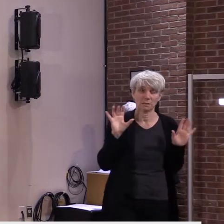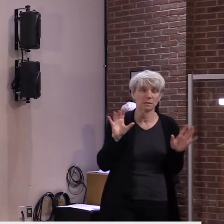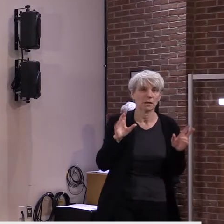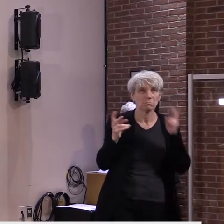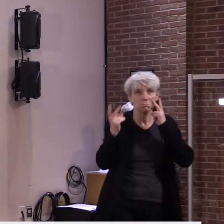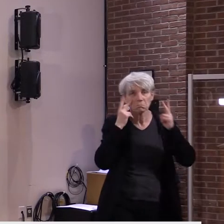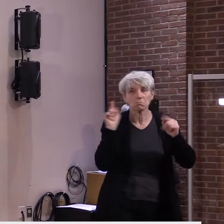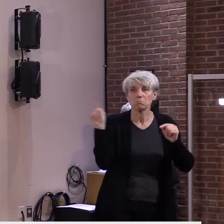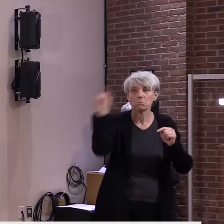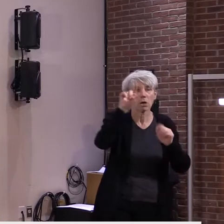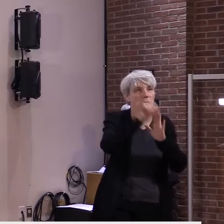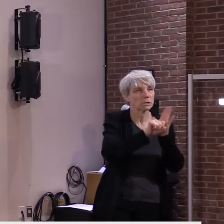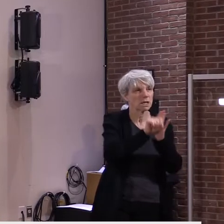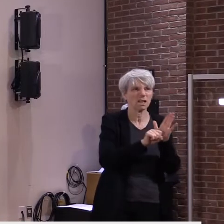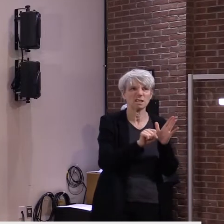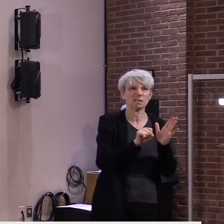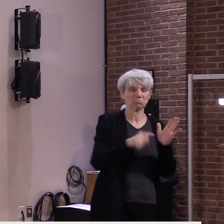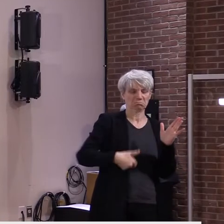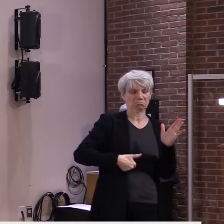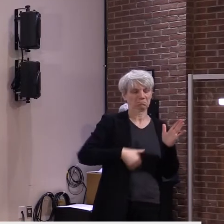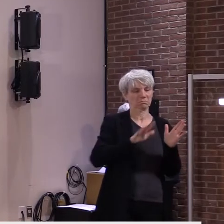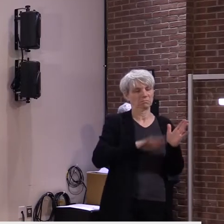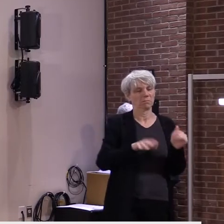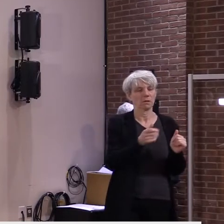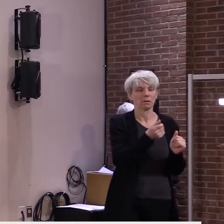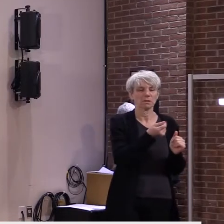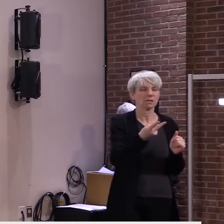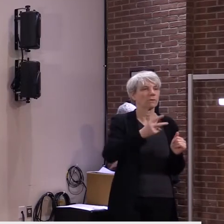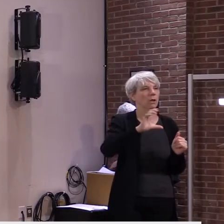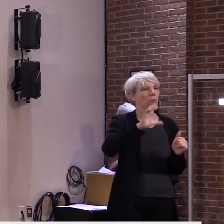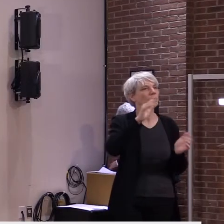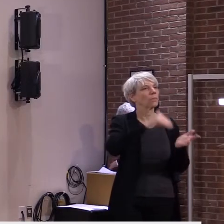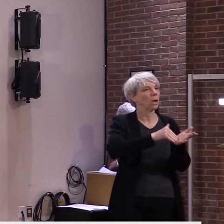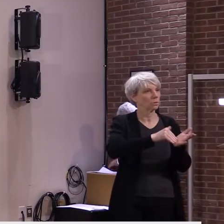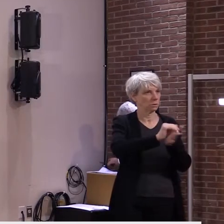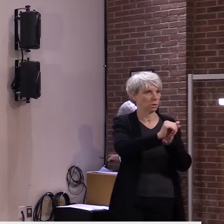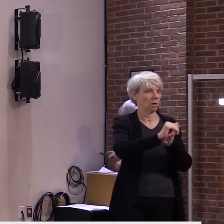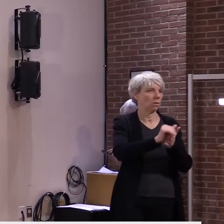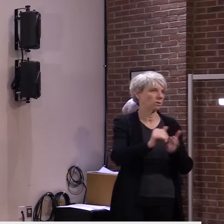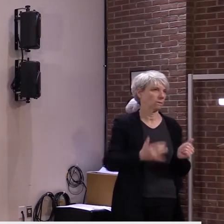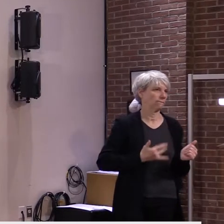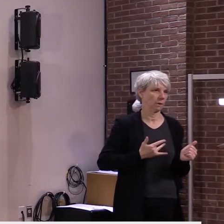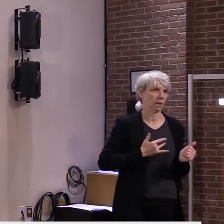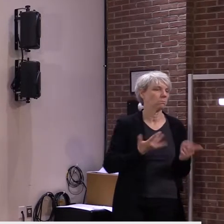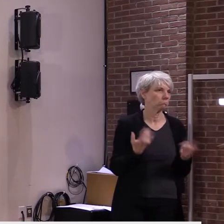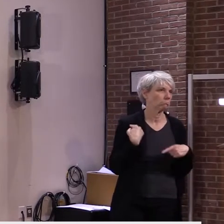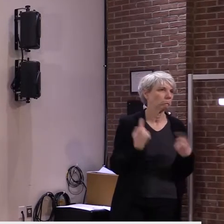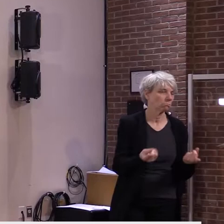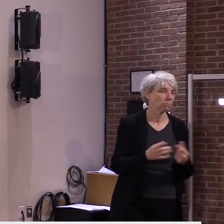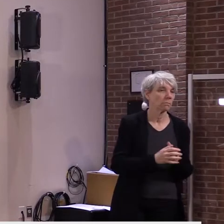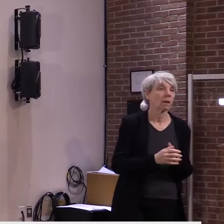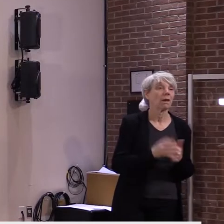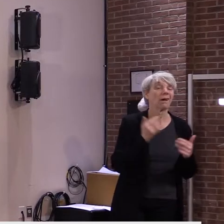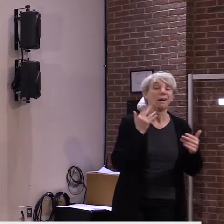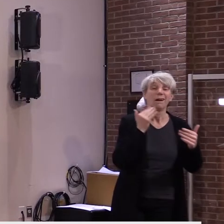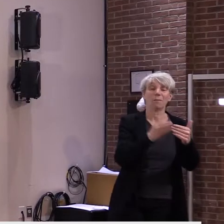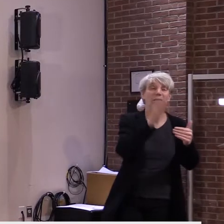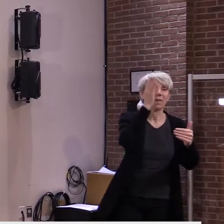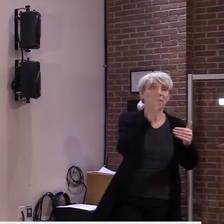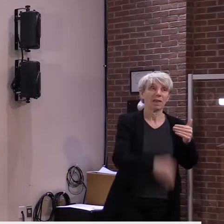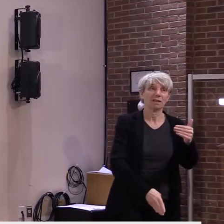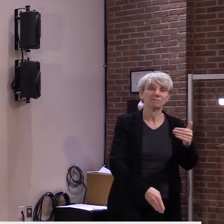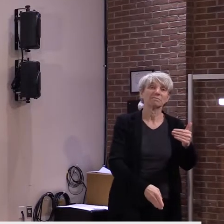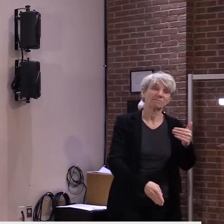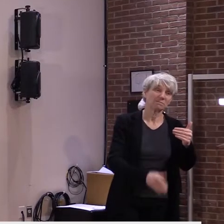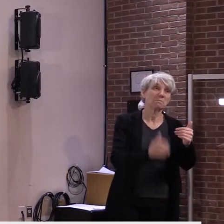states, you know, we're probably in the hundreds of thousands. I'm sure by the end, you know, probably over a